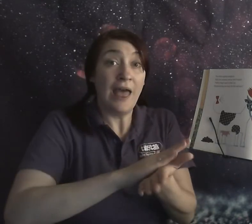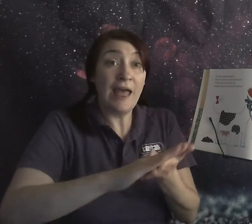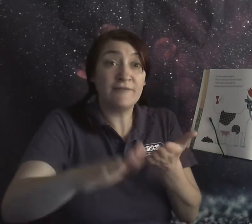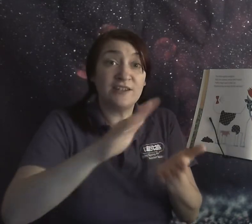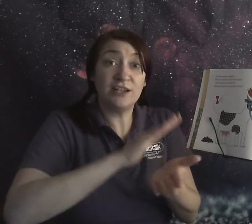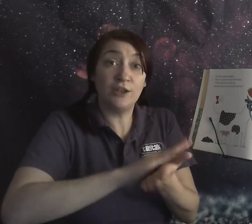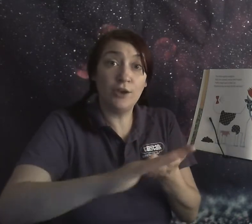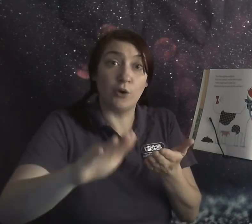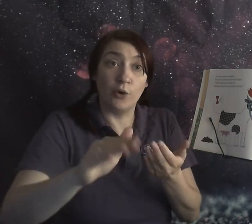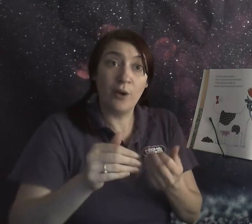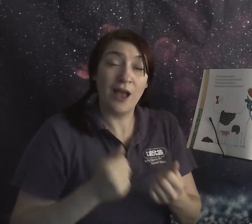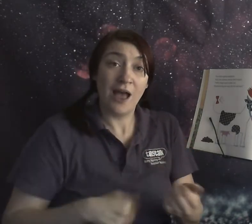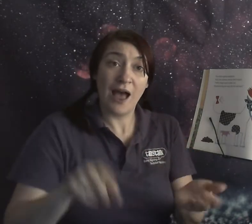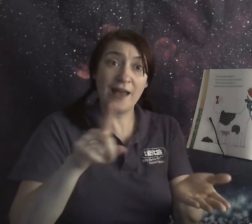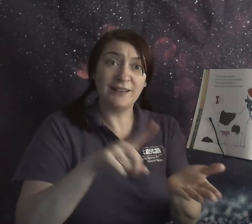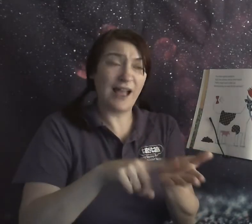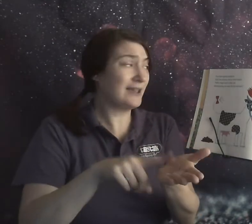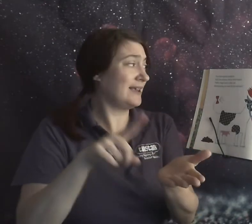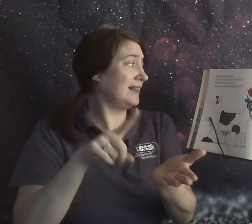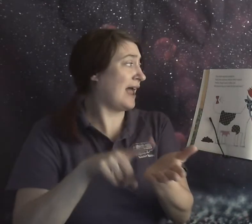Hefty Hugh and Lanky Len